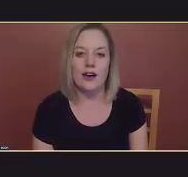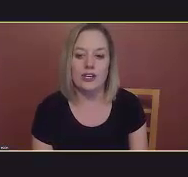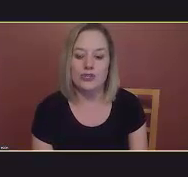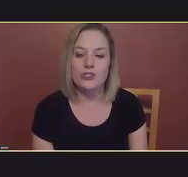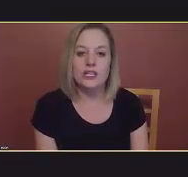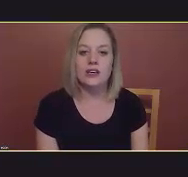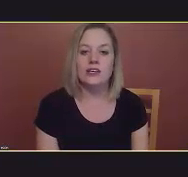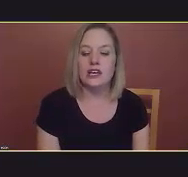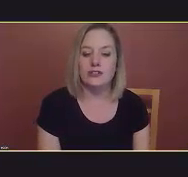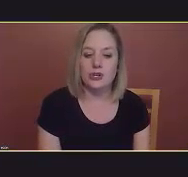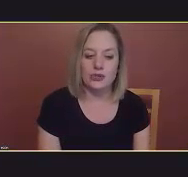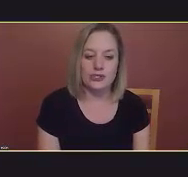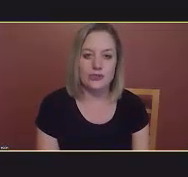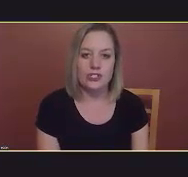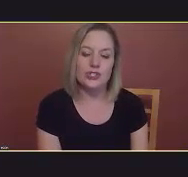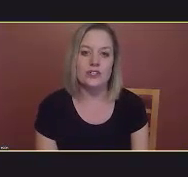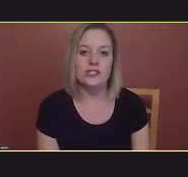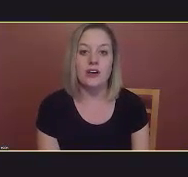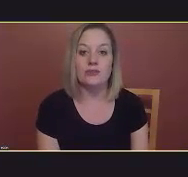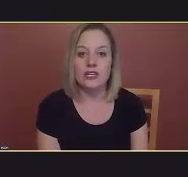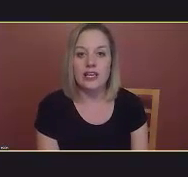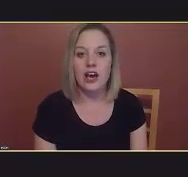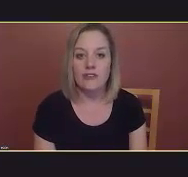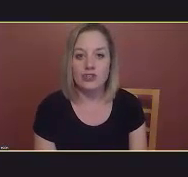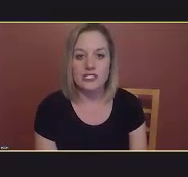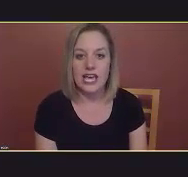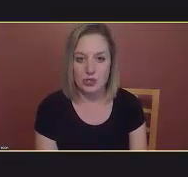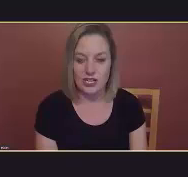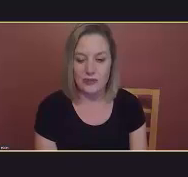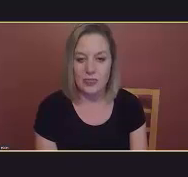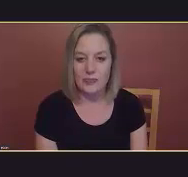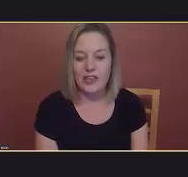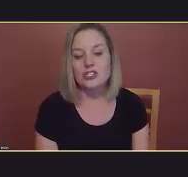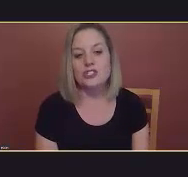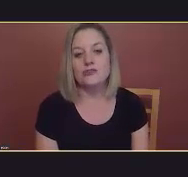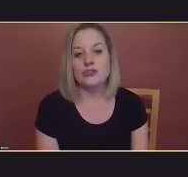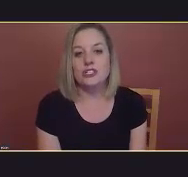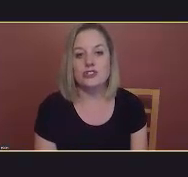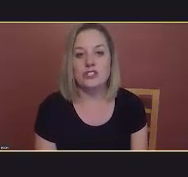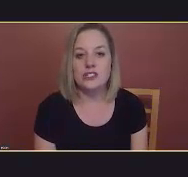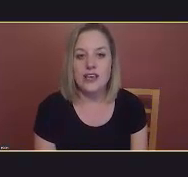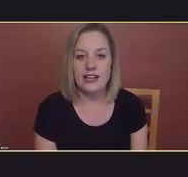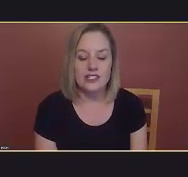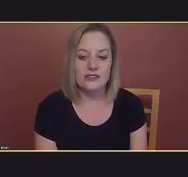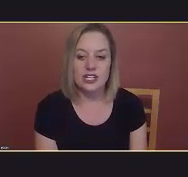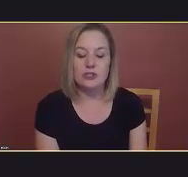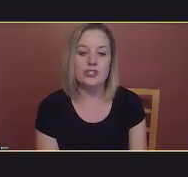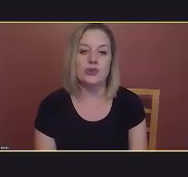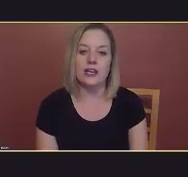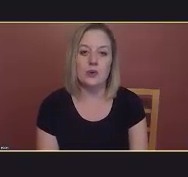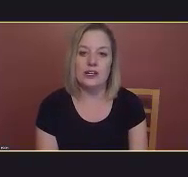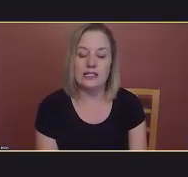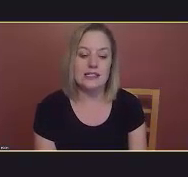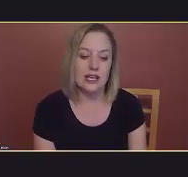tutorial on using South Dakota's newest service of Relay Conference Captioning. This is a free service that is available